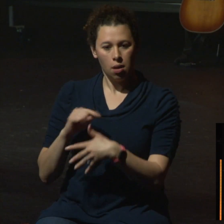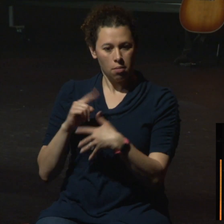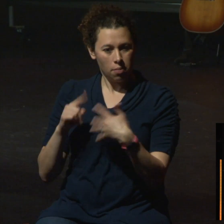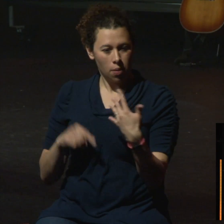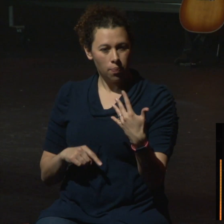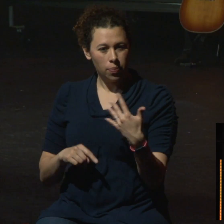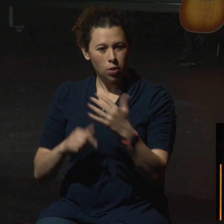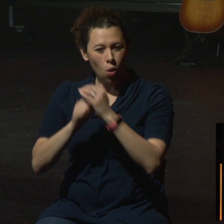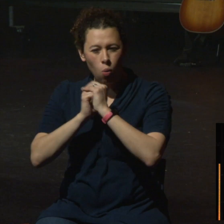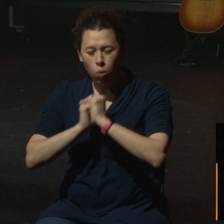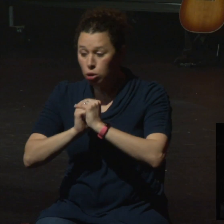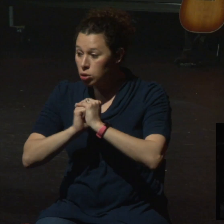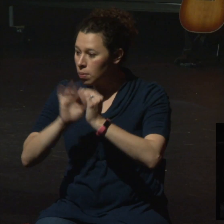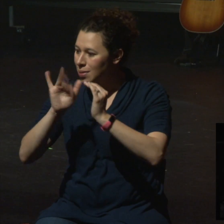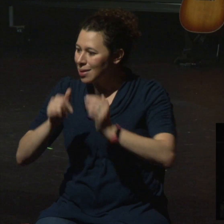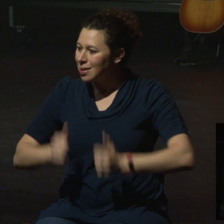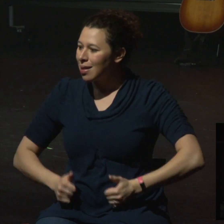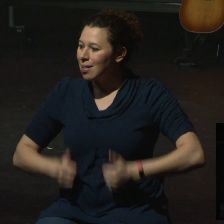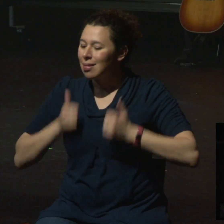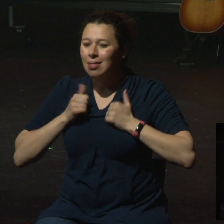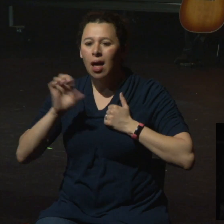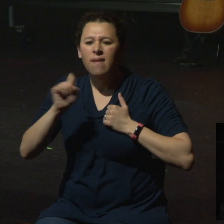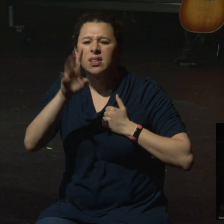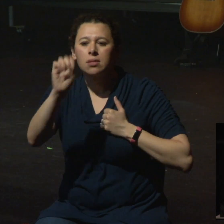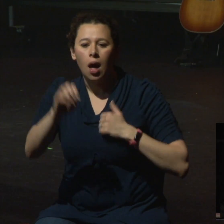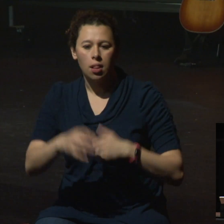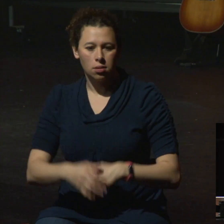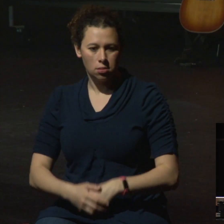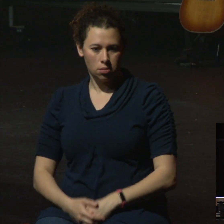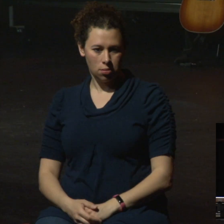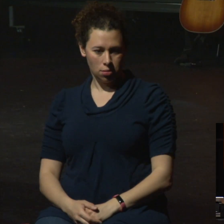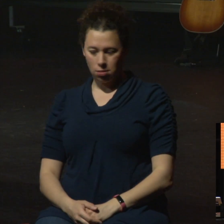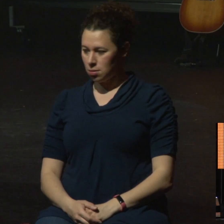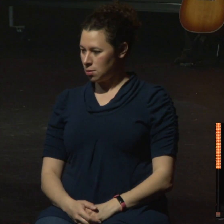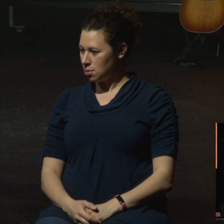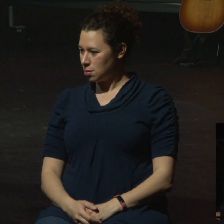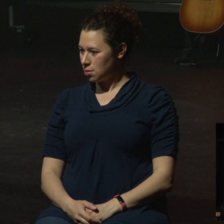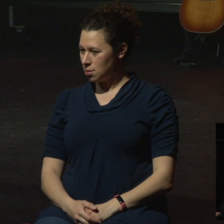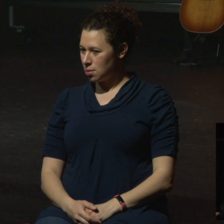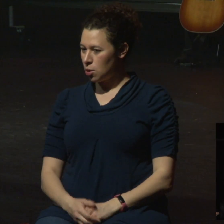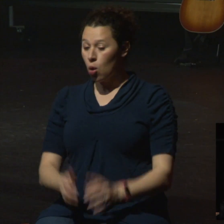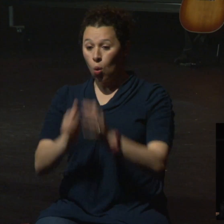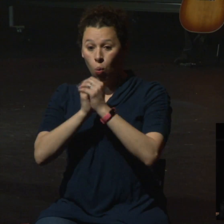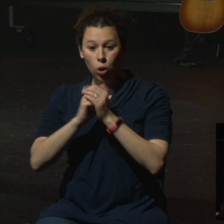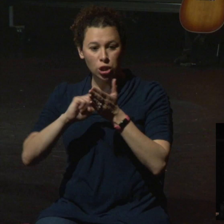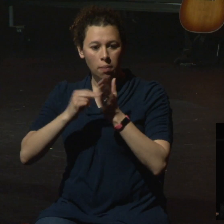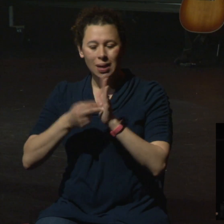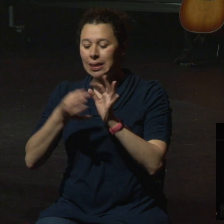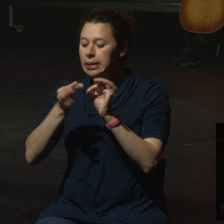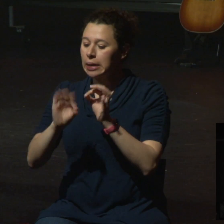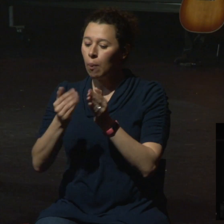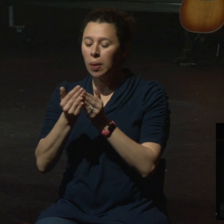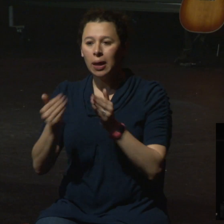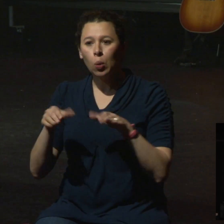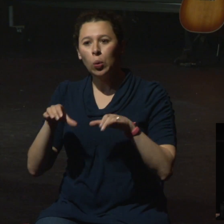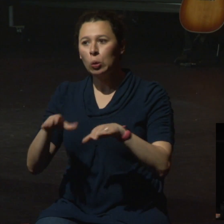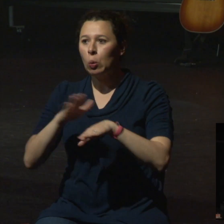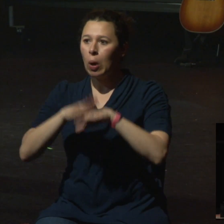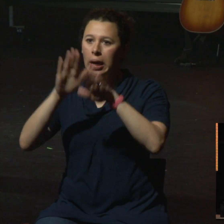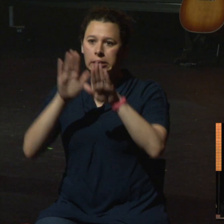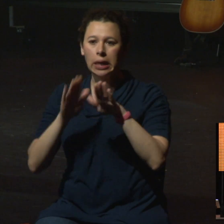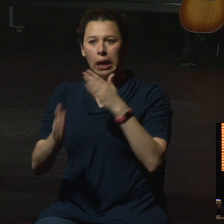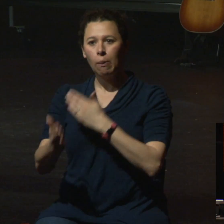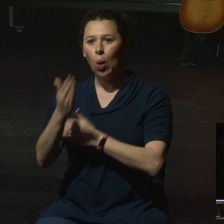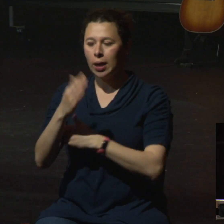be a lifestyle. Worship unto God needs to be a lifestyle. It can't just be a simple thing that we do on Sunday